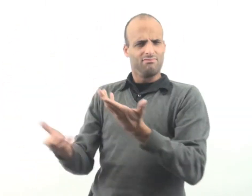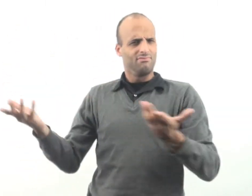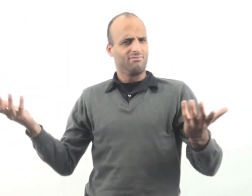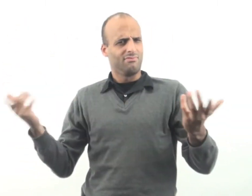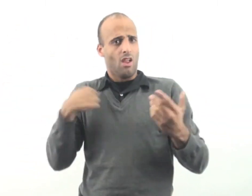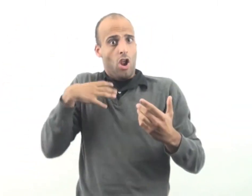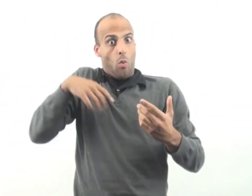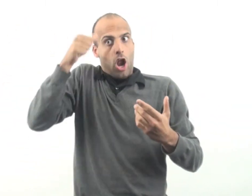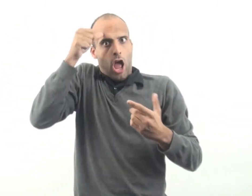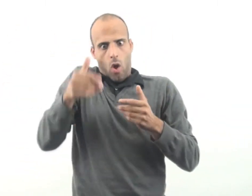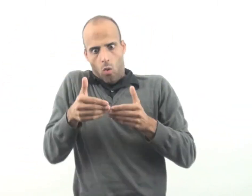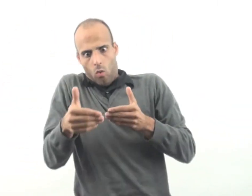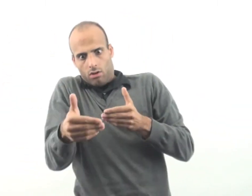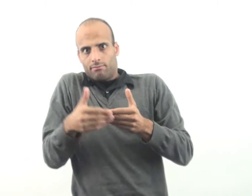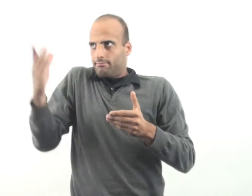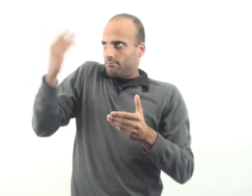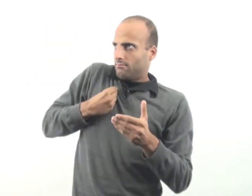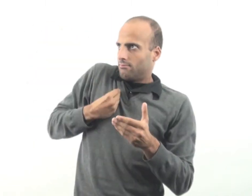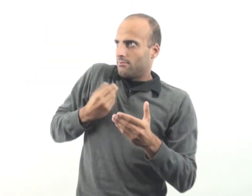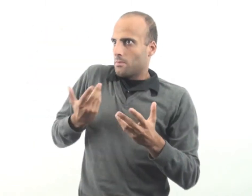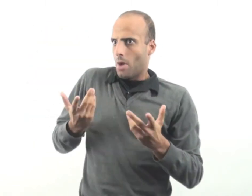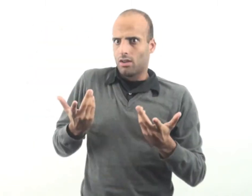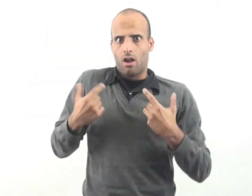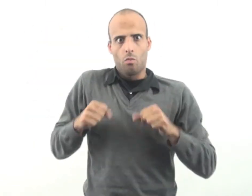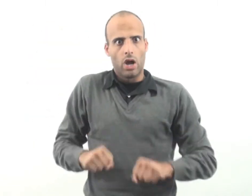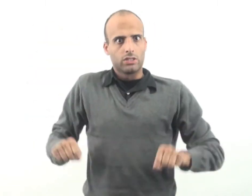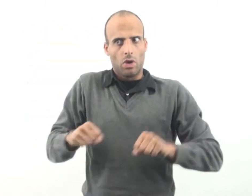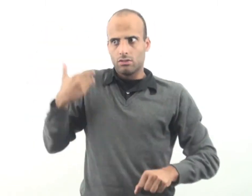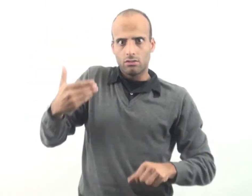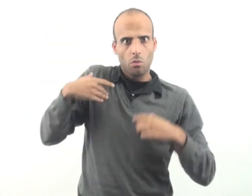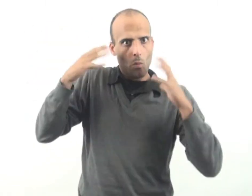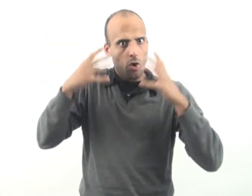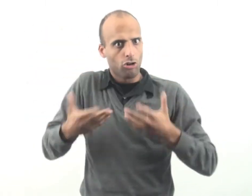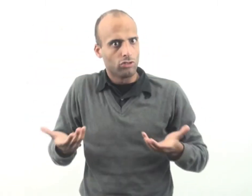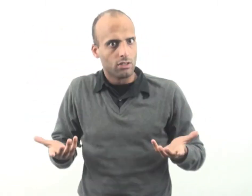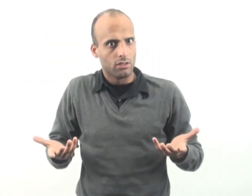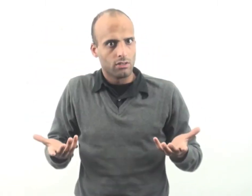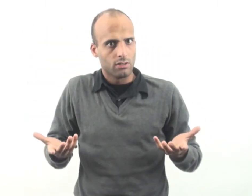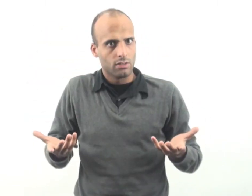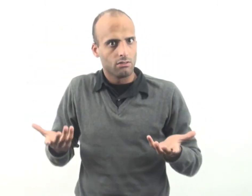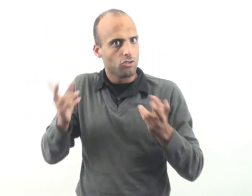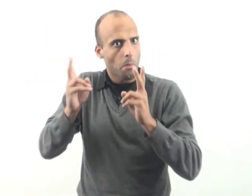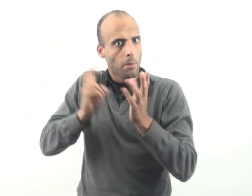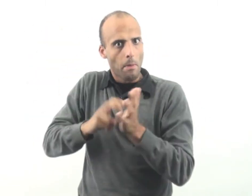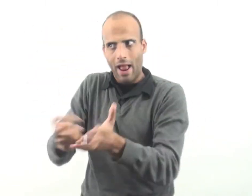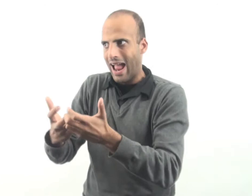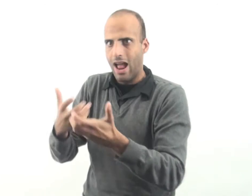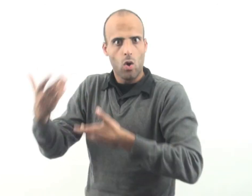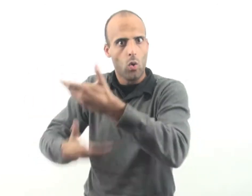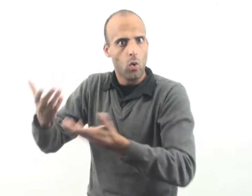other department, who'll then let me know, eventually. In the meantime, I'm waiting and I'm worried. Am I supposed to